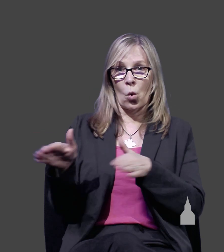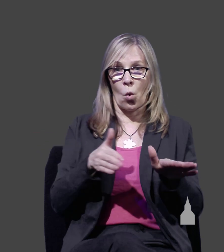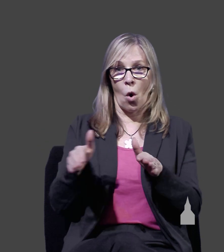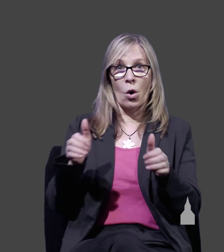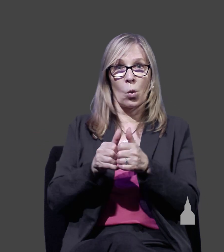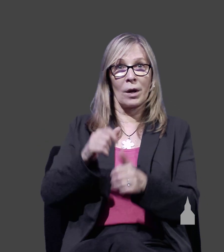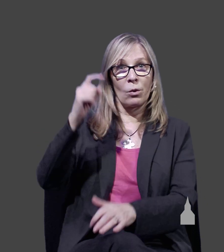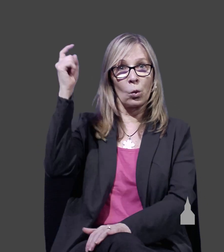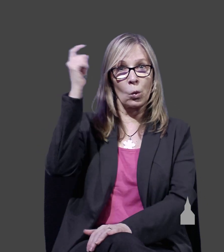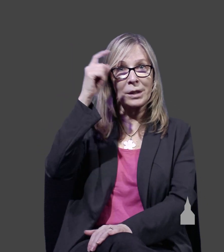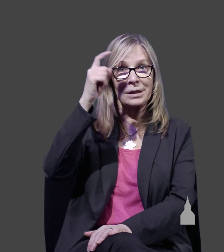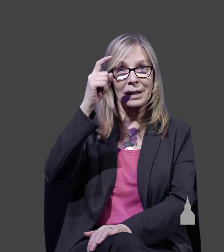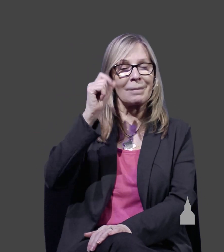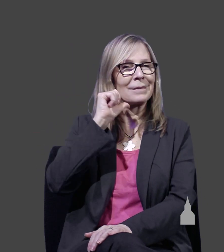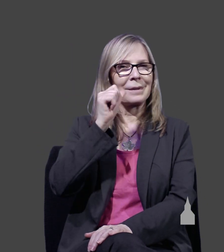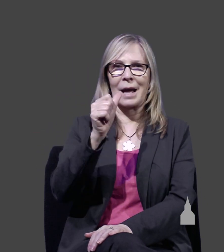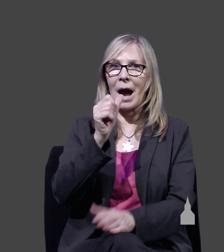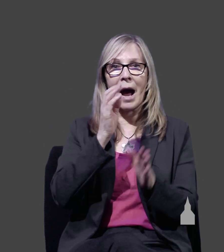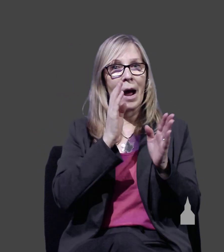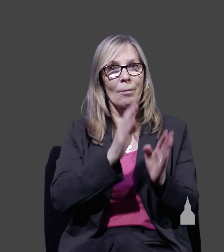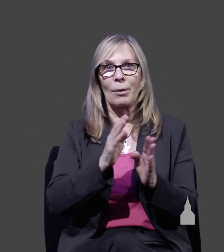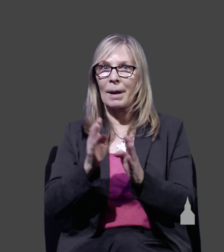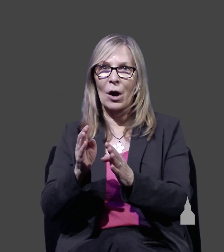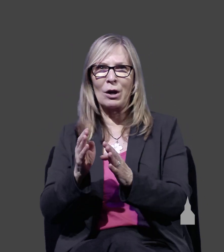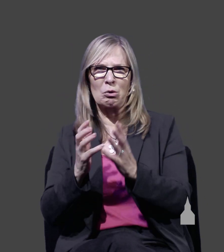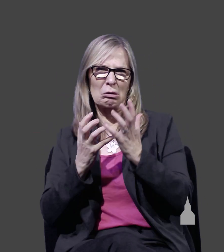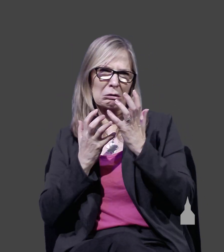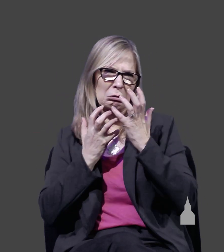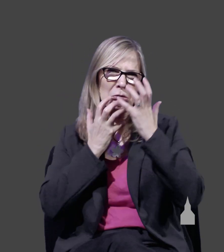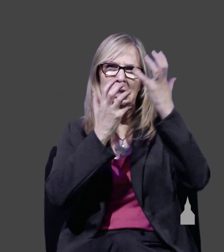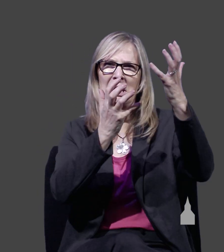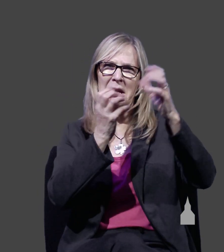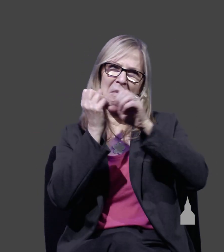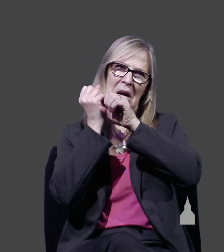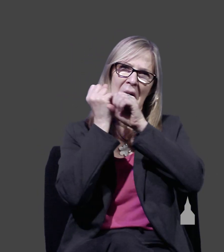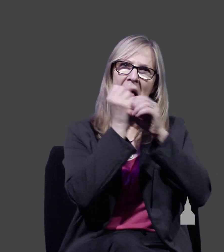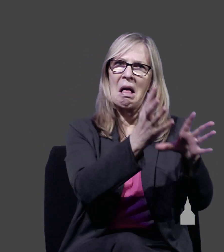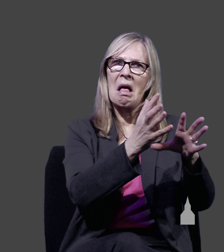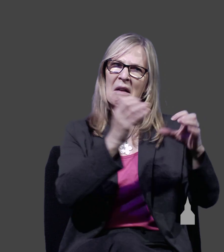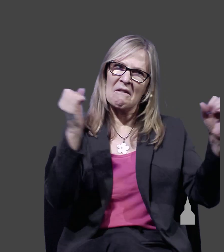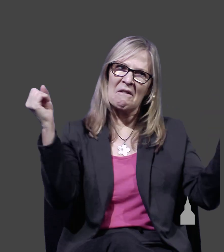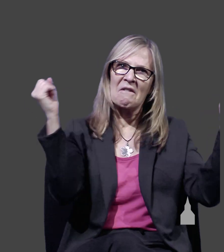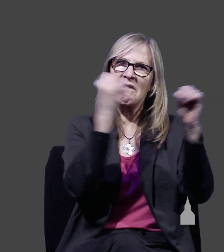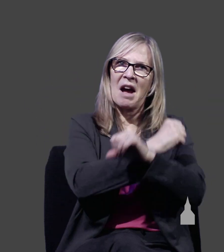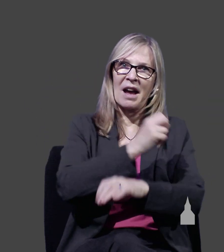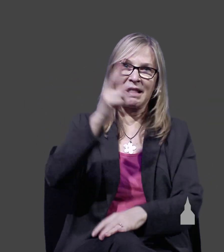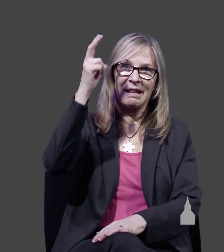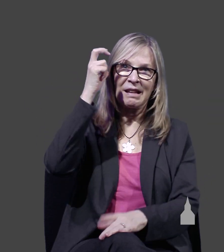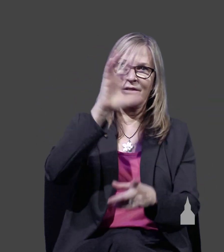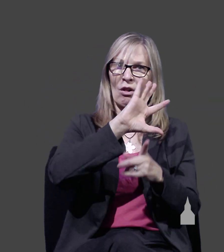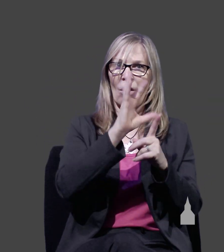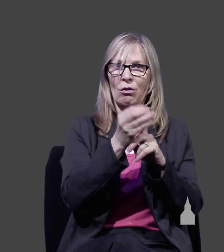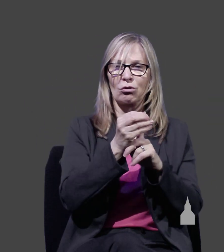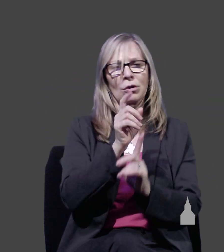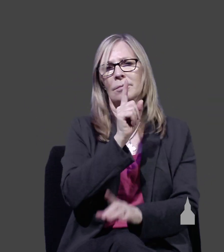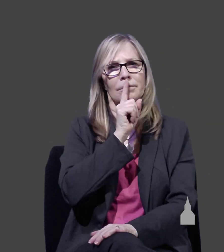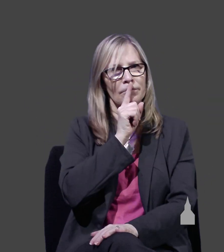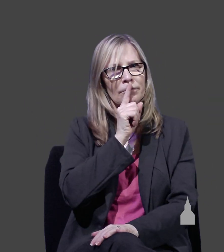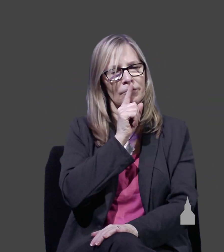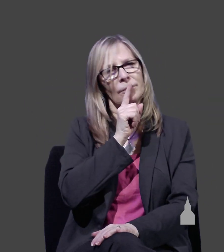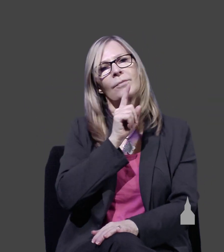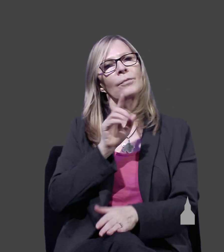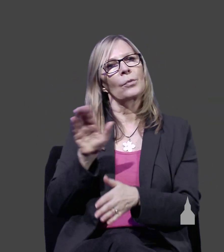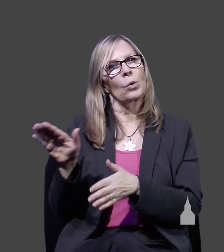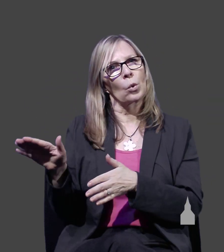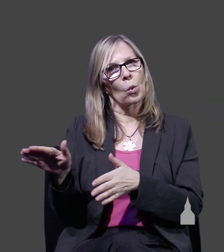isn't preparing to scream and holler and fight this evil culture. It's walking in obedience